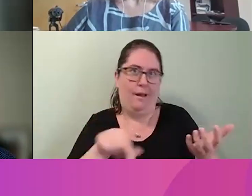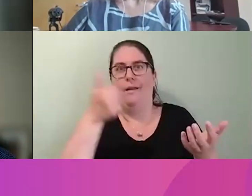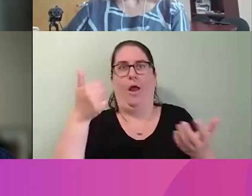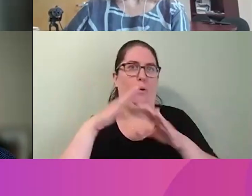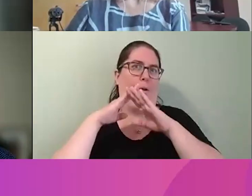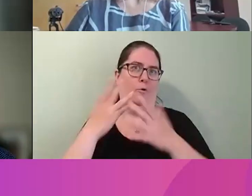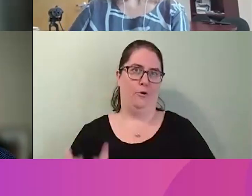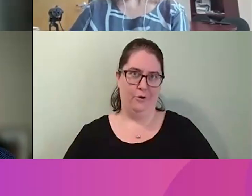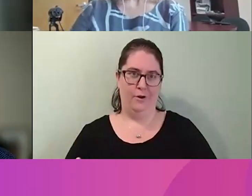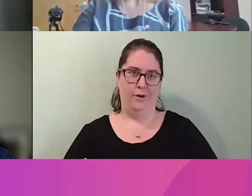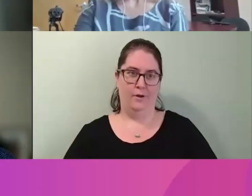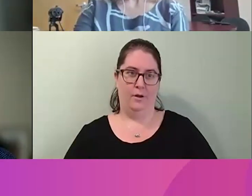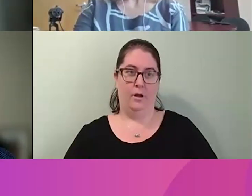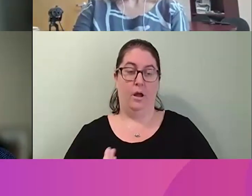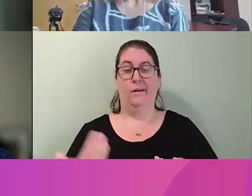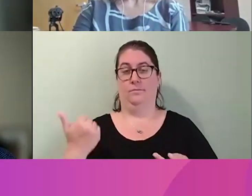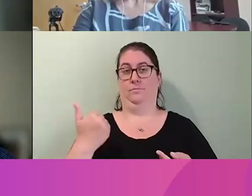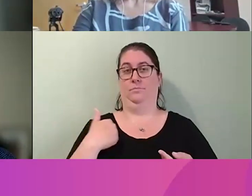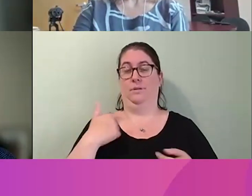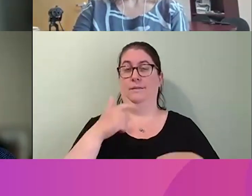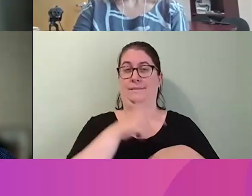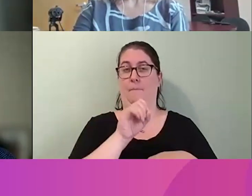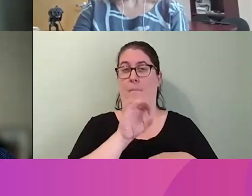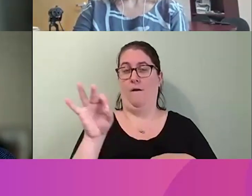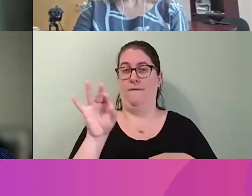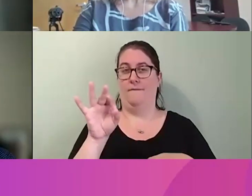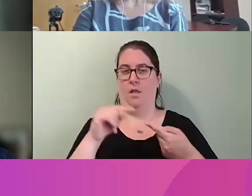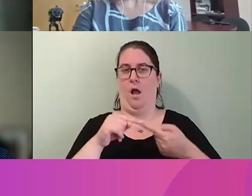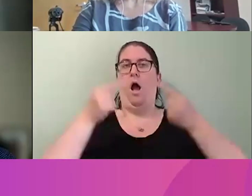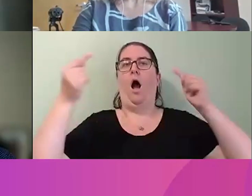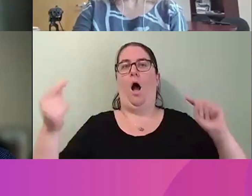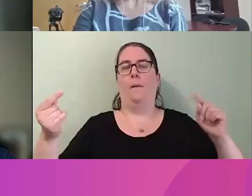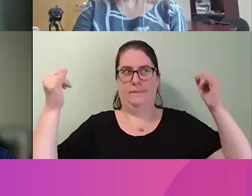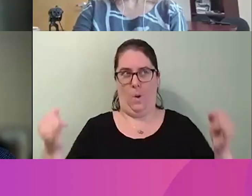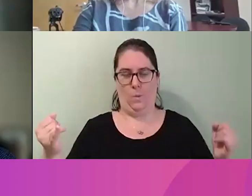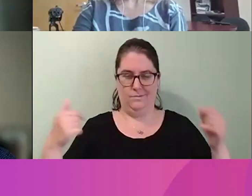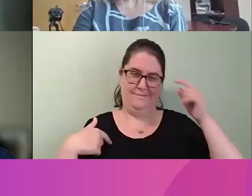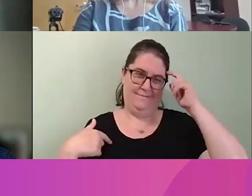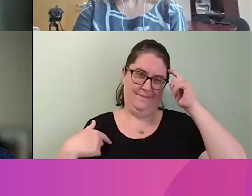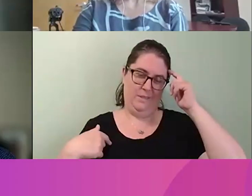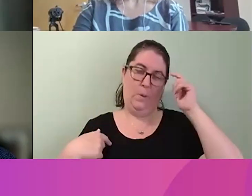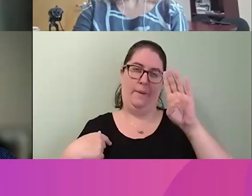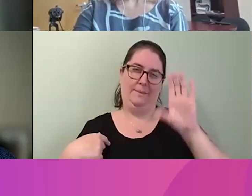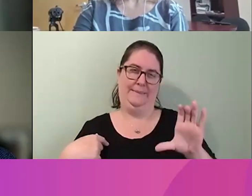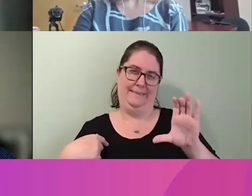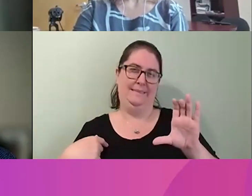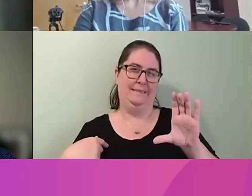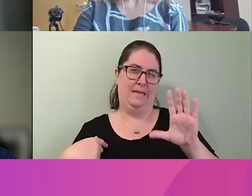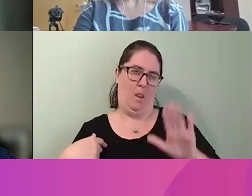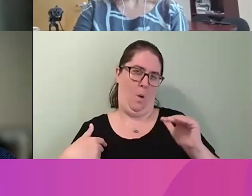time on my last sabbatical on the opposite coast, so in the lower BC mainland.